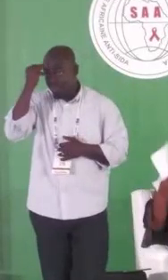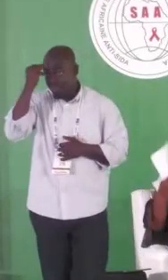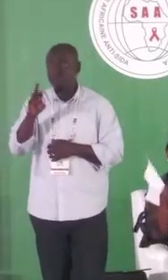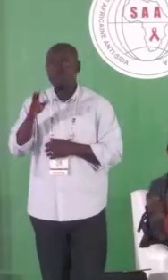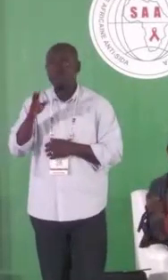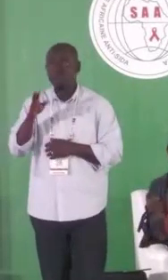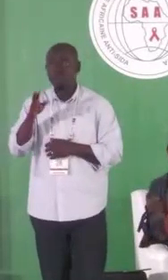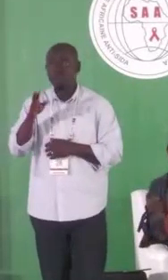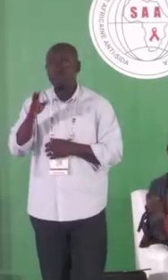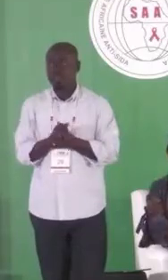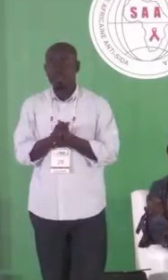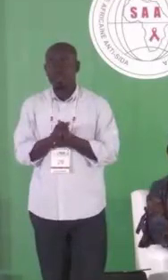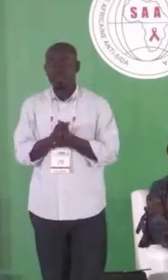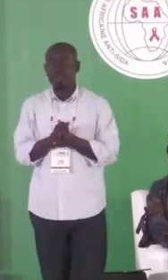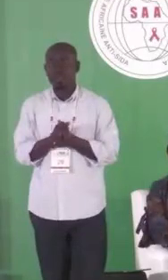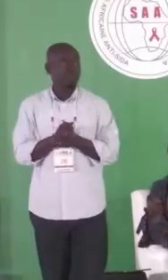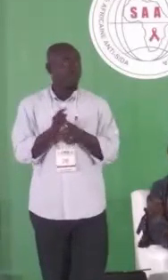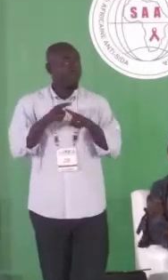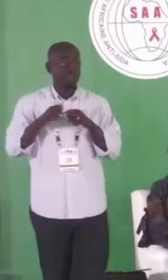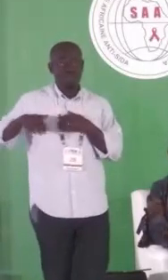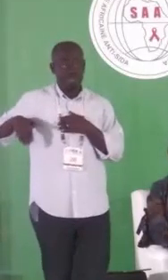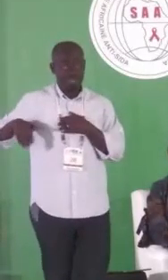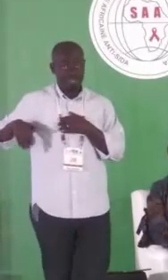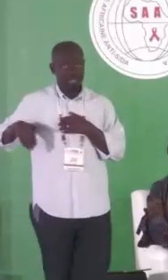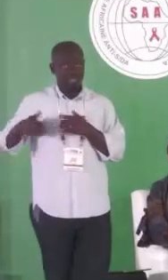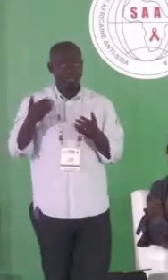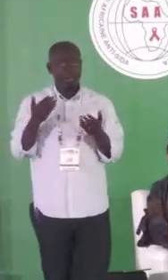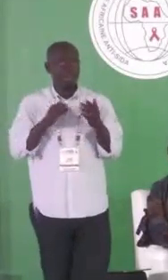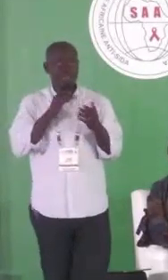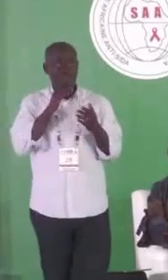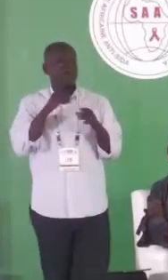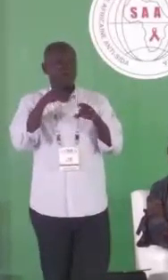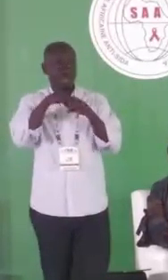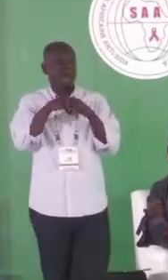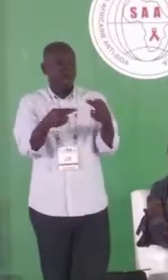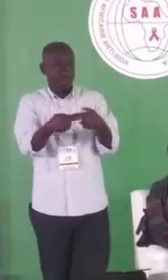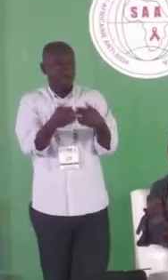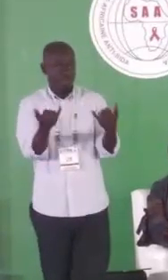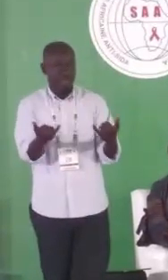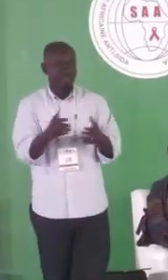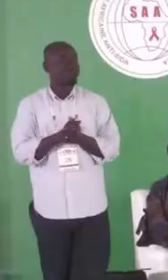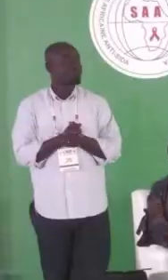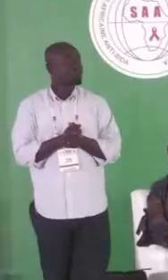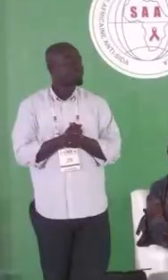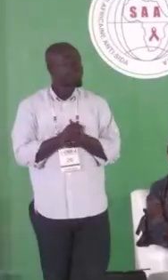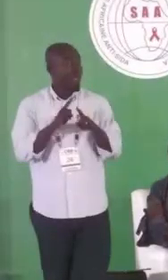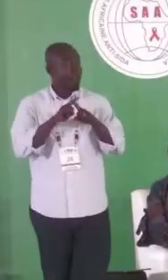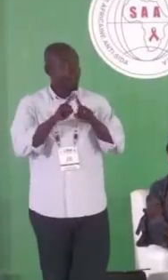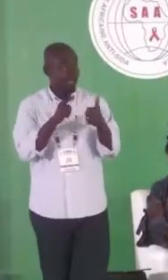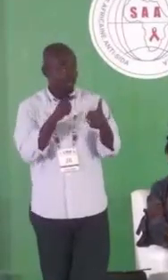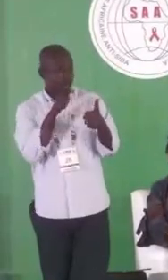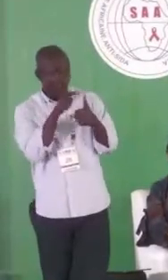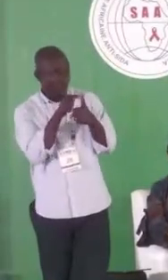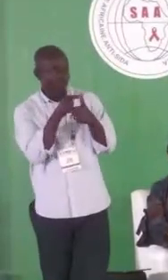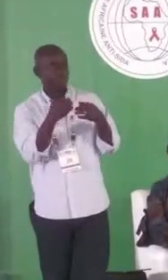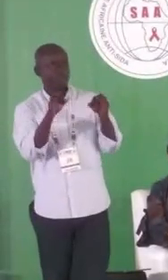here. He was unfortunately delayed and may not actually be in the room at this point. So one of the key things that